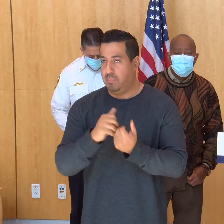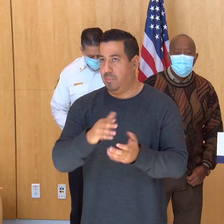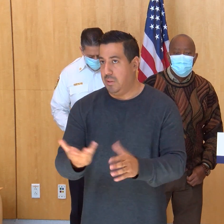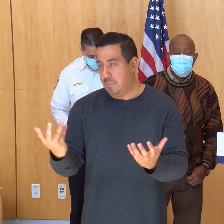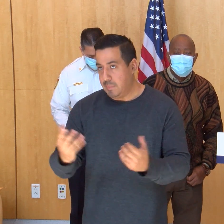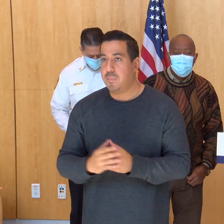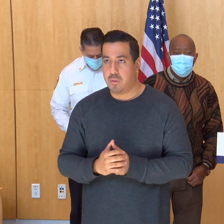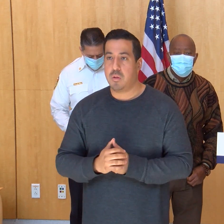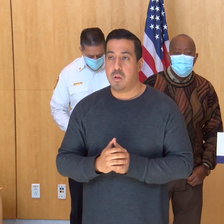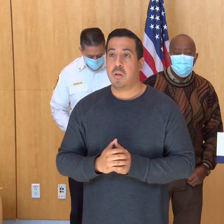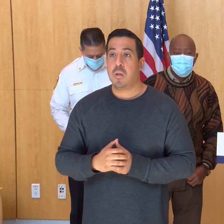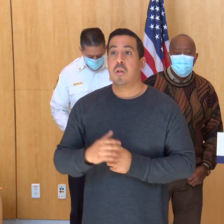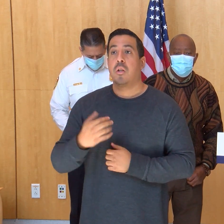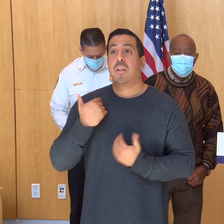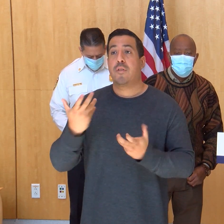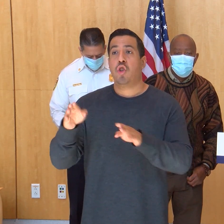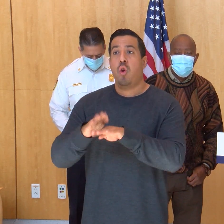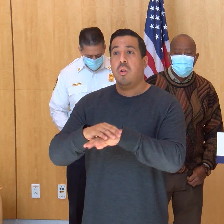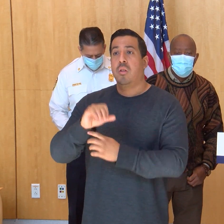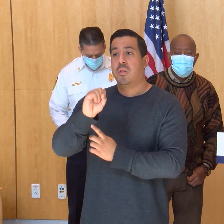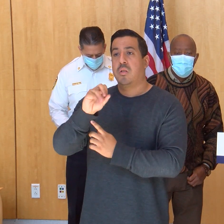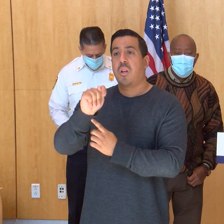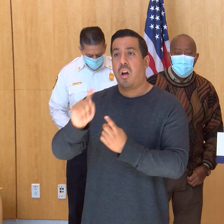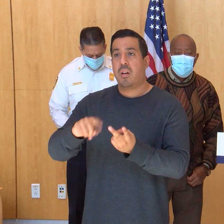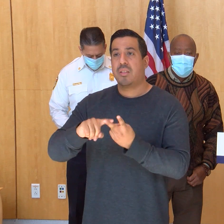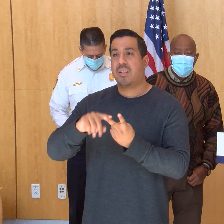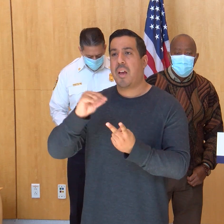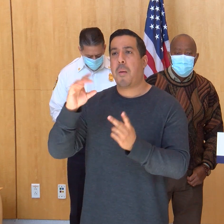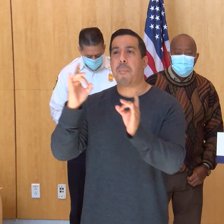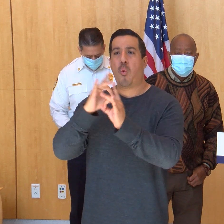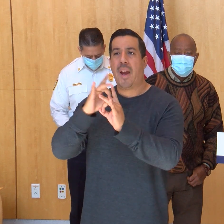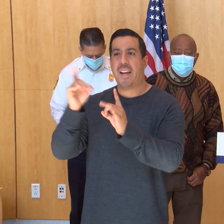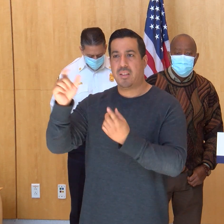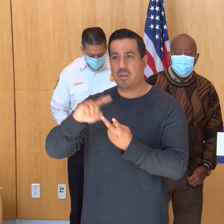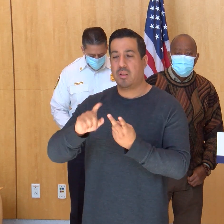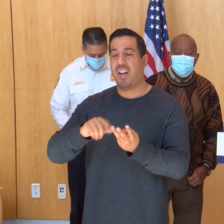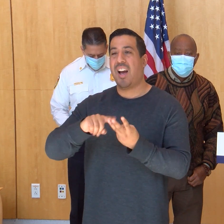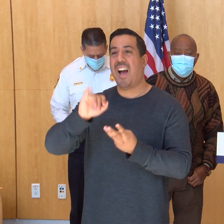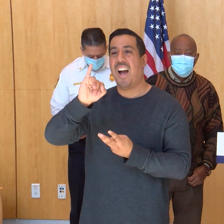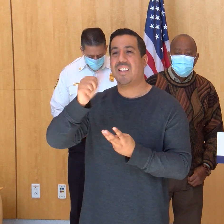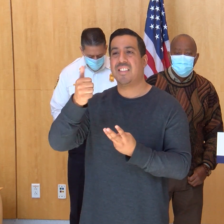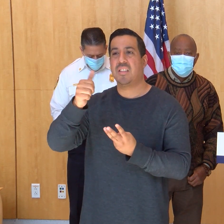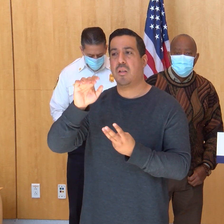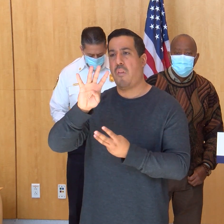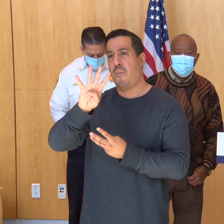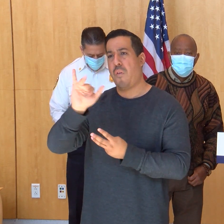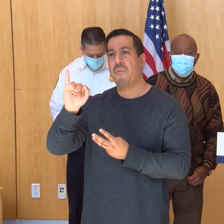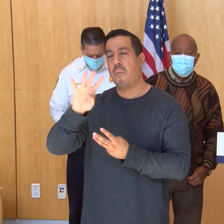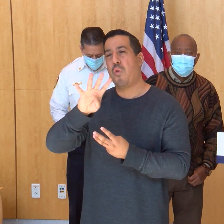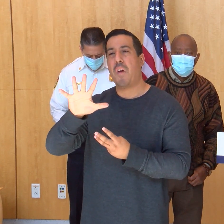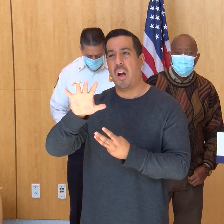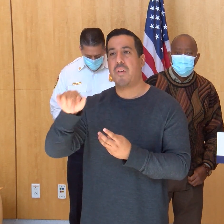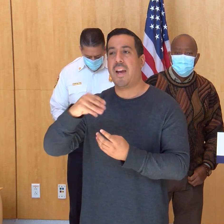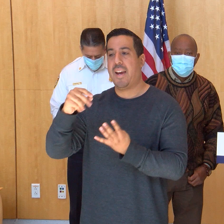we have closures at 610 at Scott, North Freeway, southbound at Beltway 8, I-10 between 45 northbound ramp